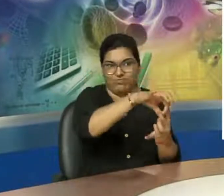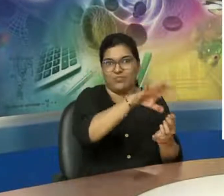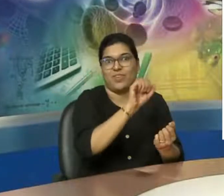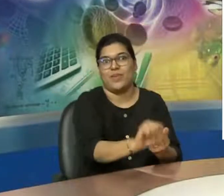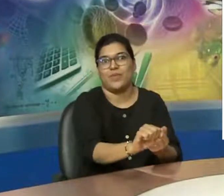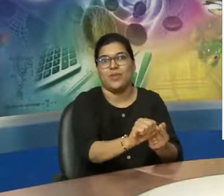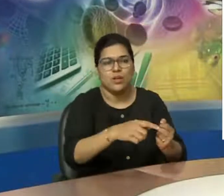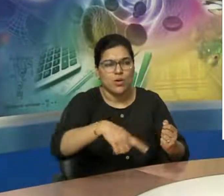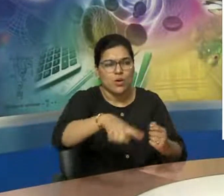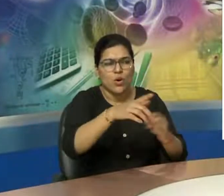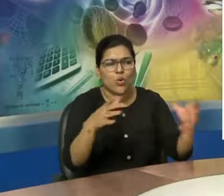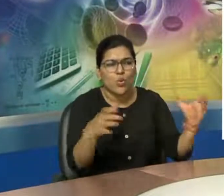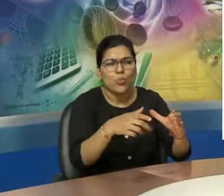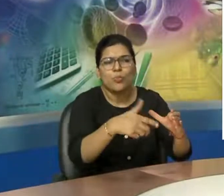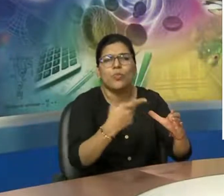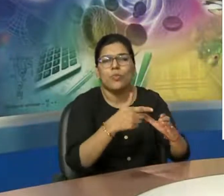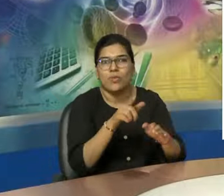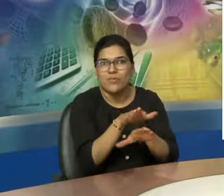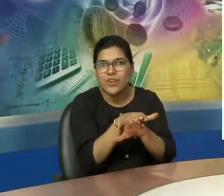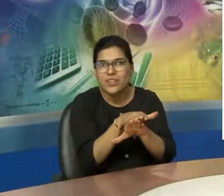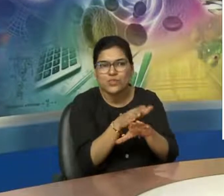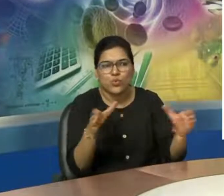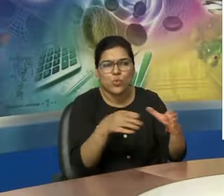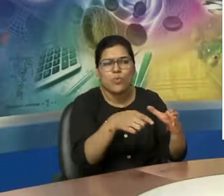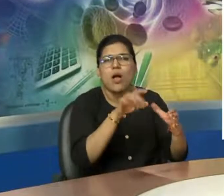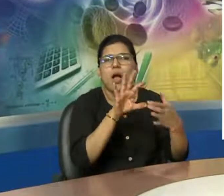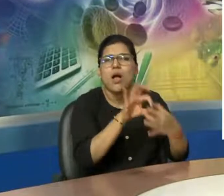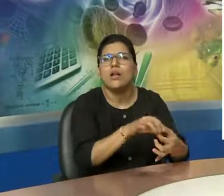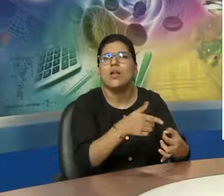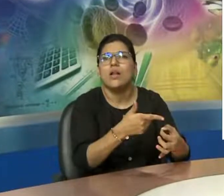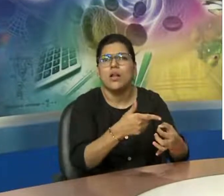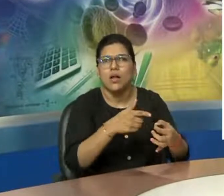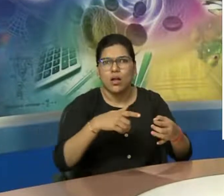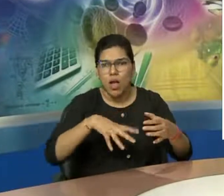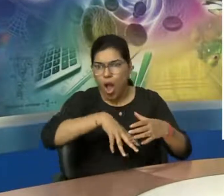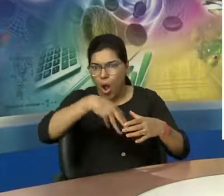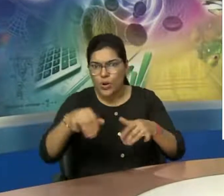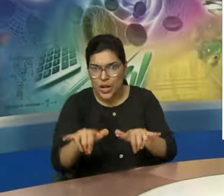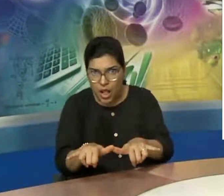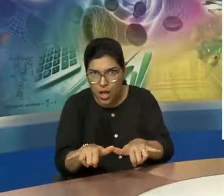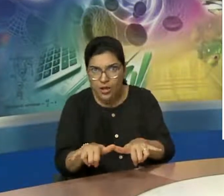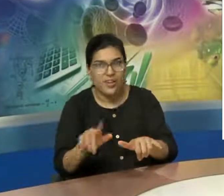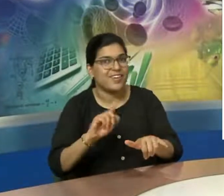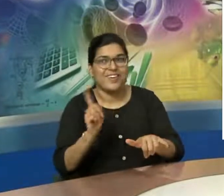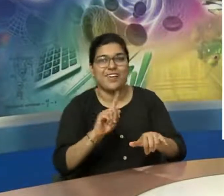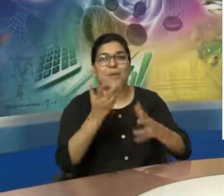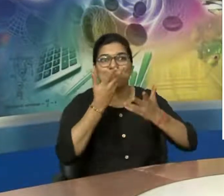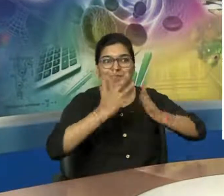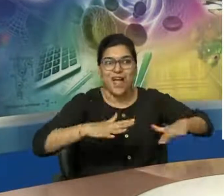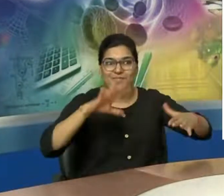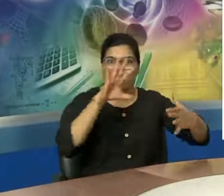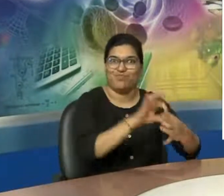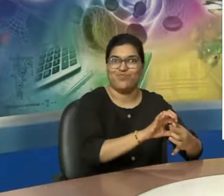important. It defines the communities of organisms and their physical